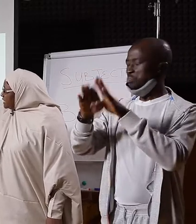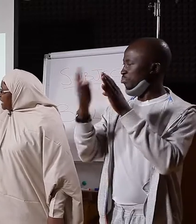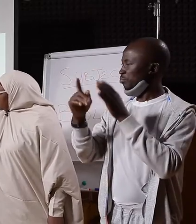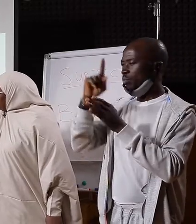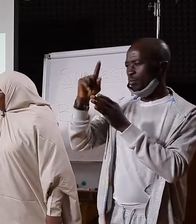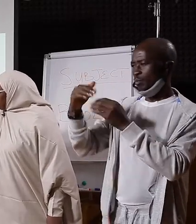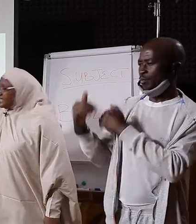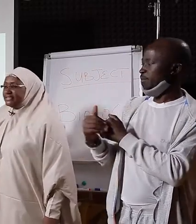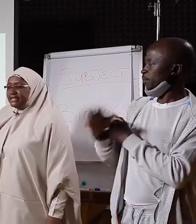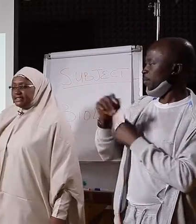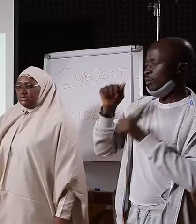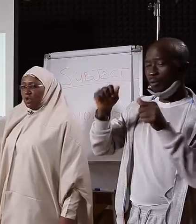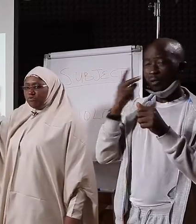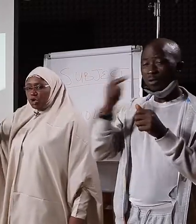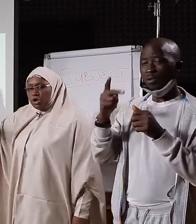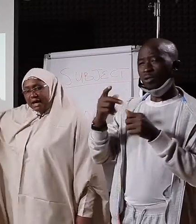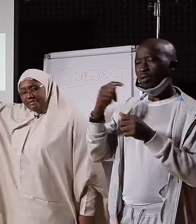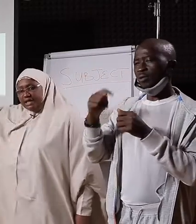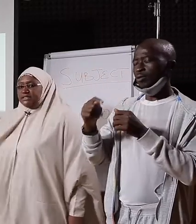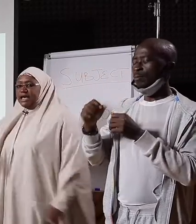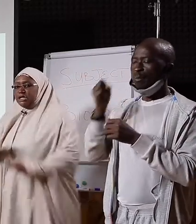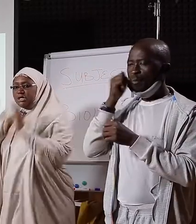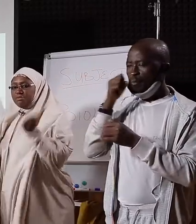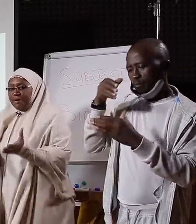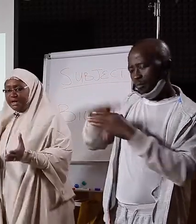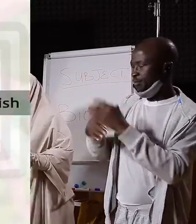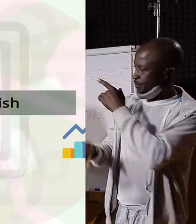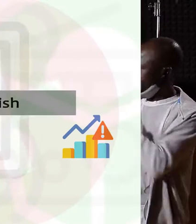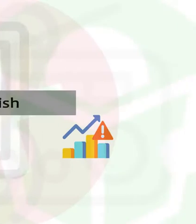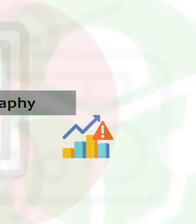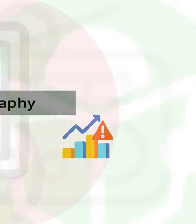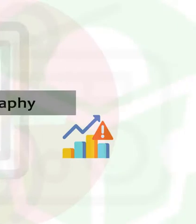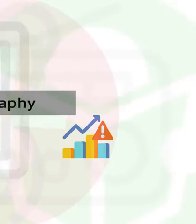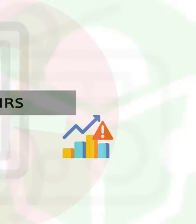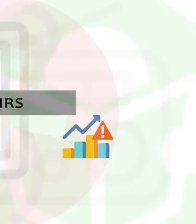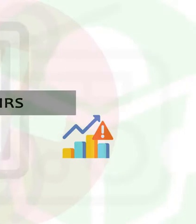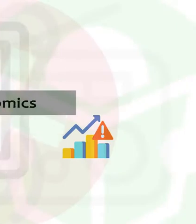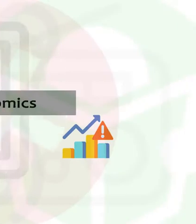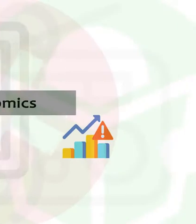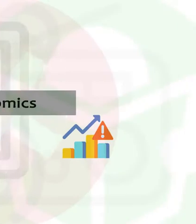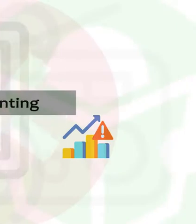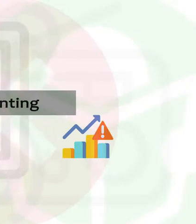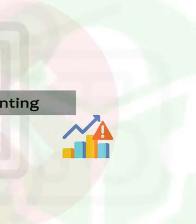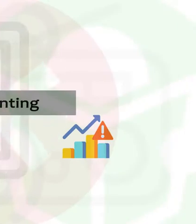one side, and you can see the seeds of the kola inside the pericarp.